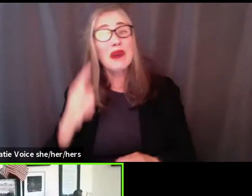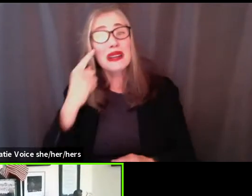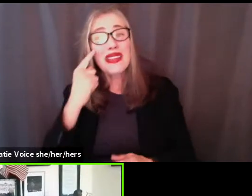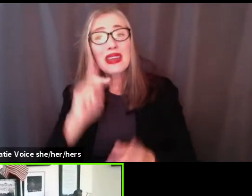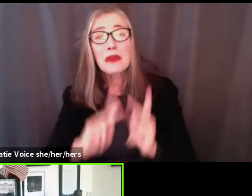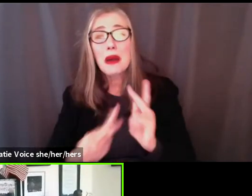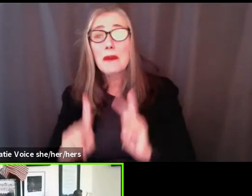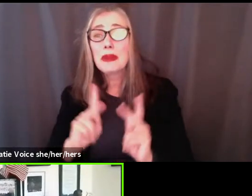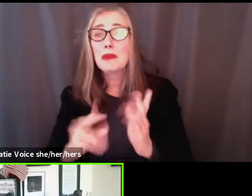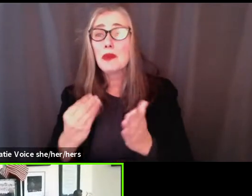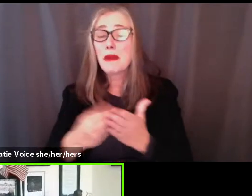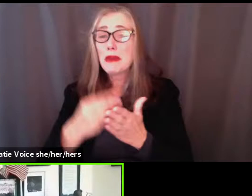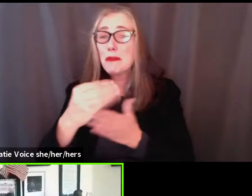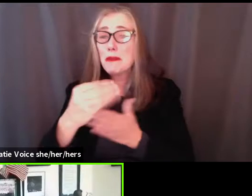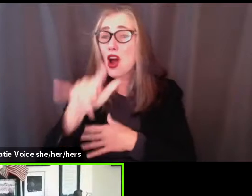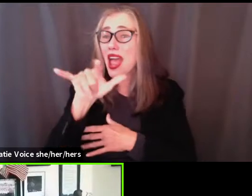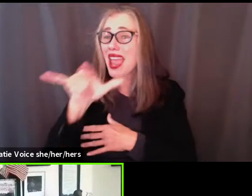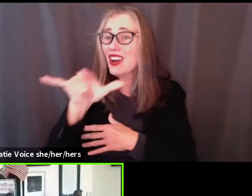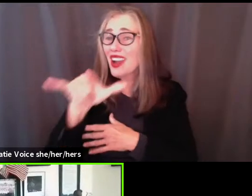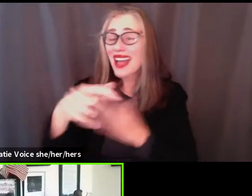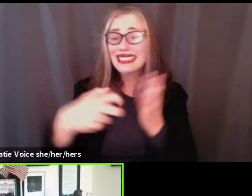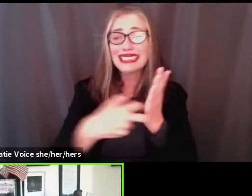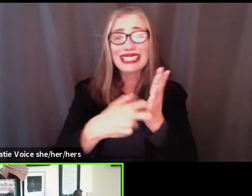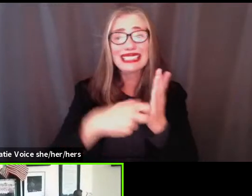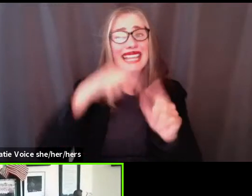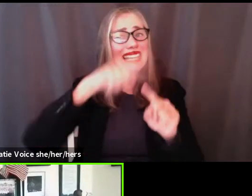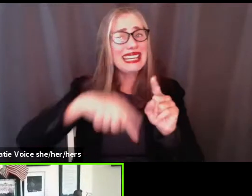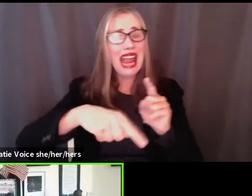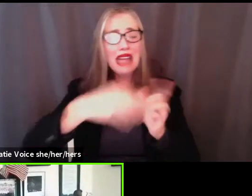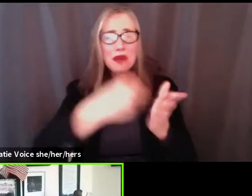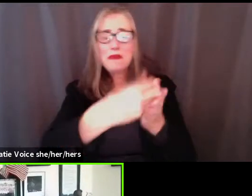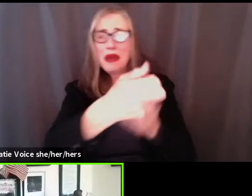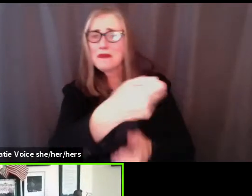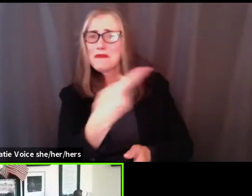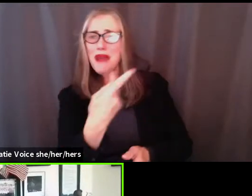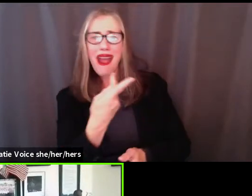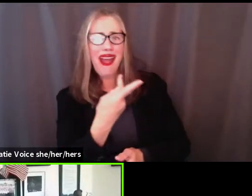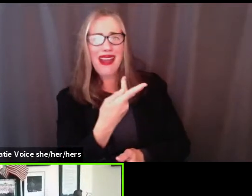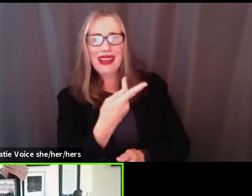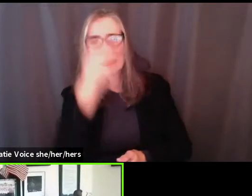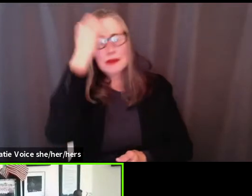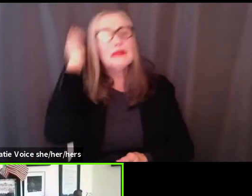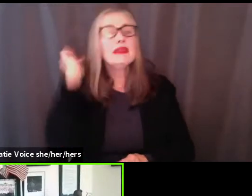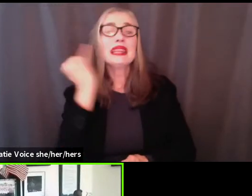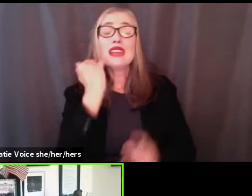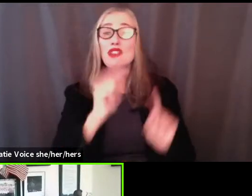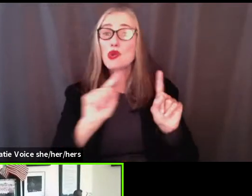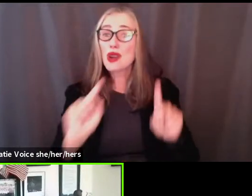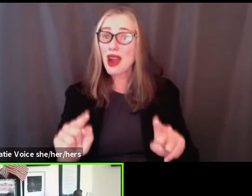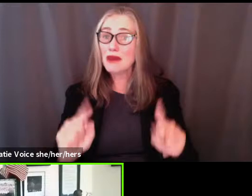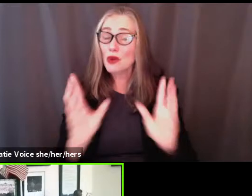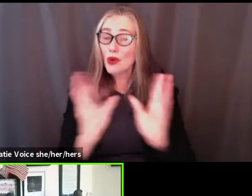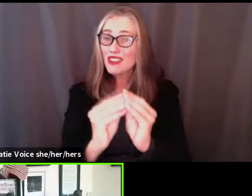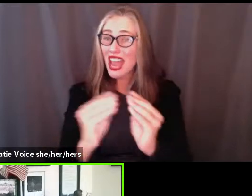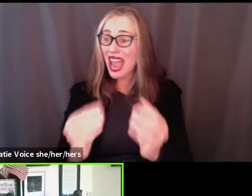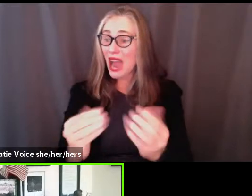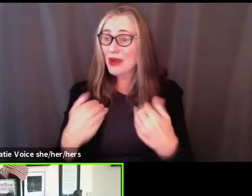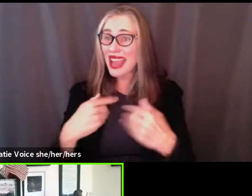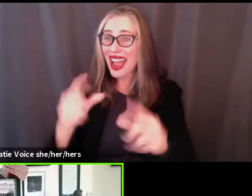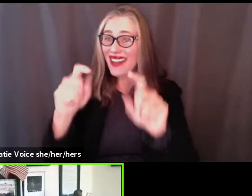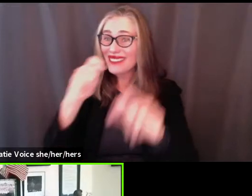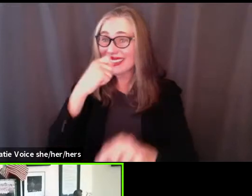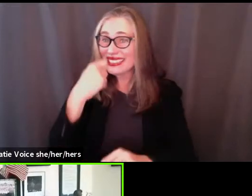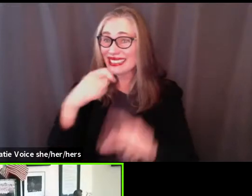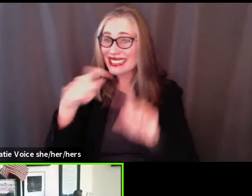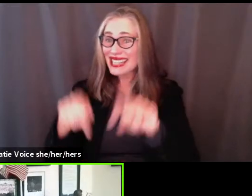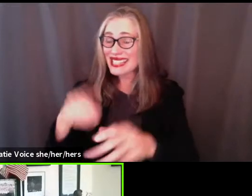and have purchased tickets that are not refundable. So if you even come to the convention and we have testing on site and you're